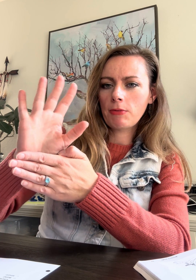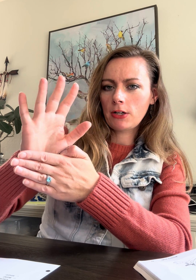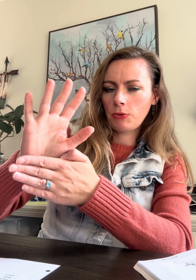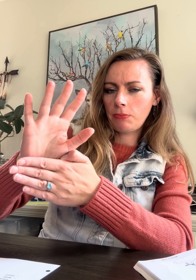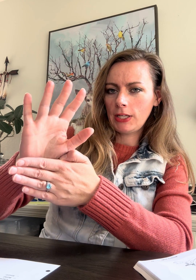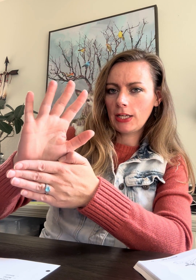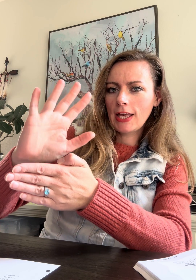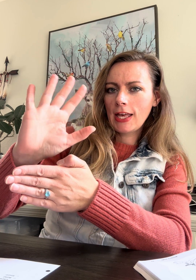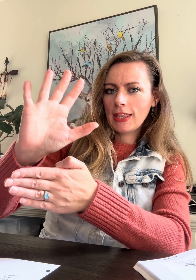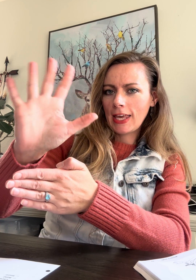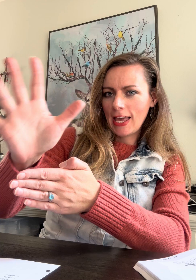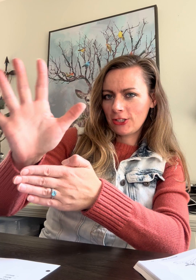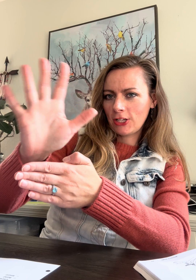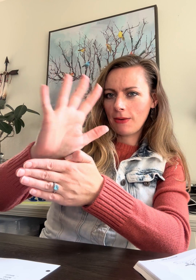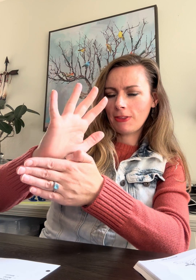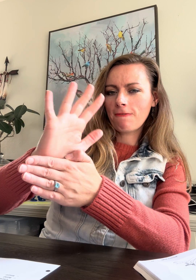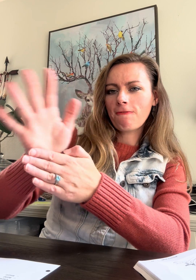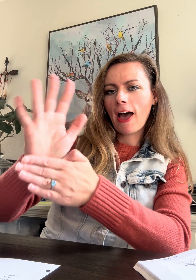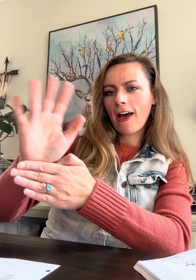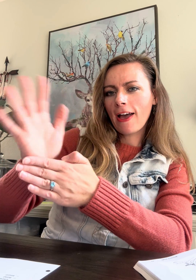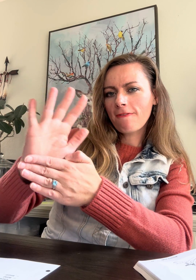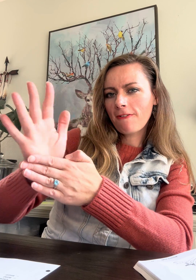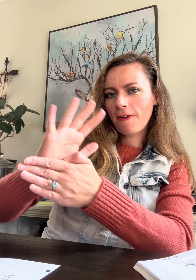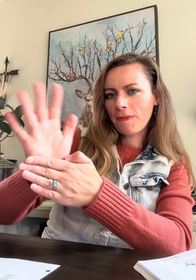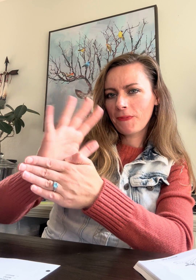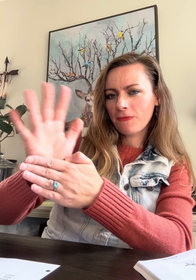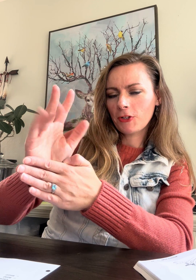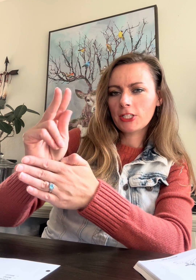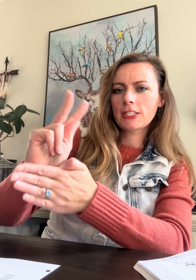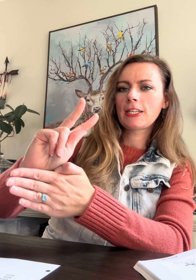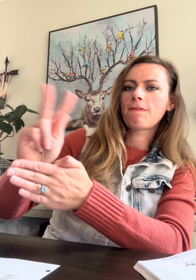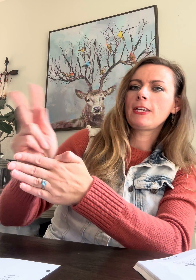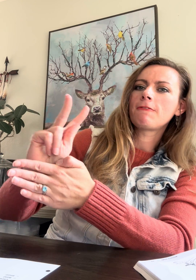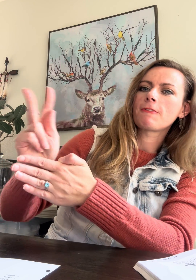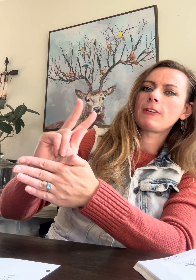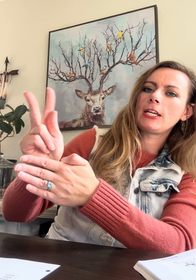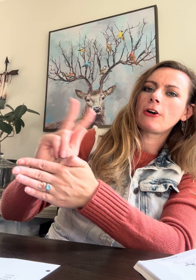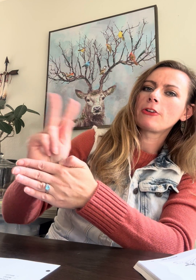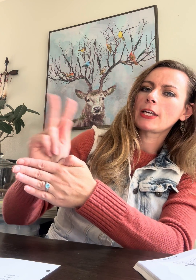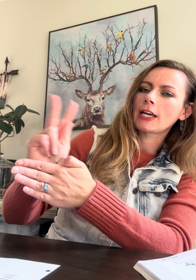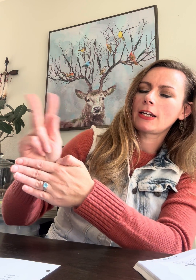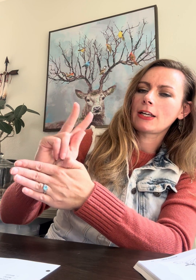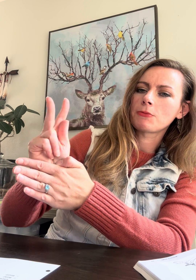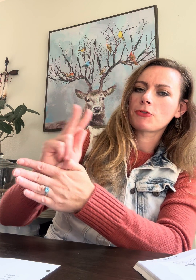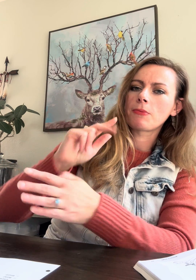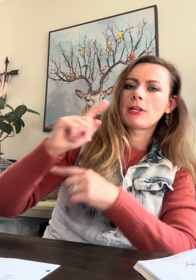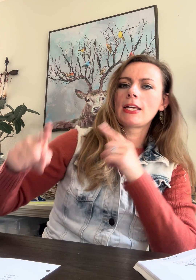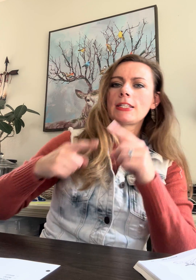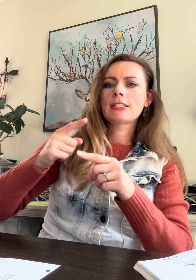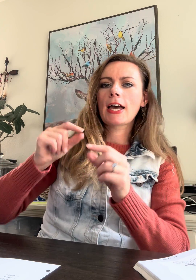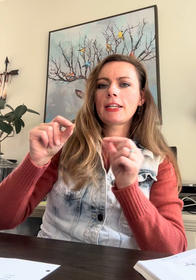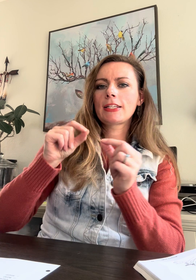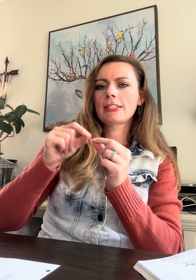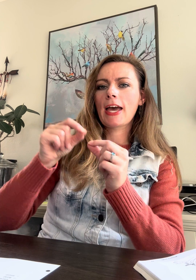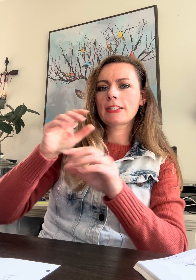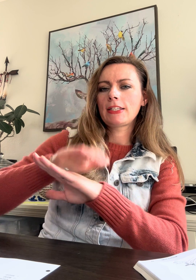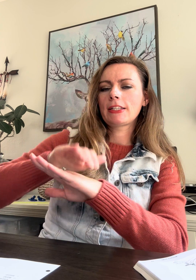parameter would be the hand shape, the 5 versus the V for video. That kind of comes from signed exact